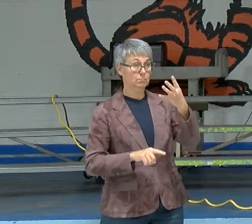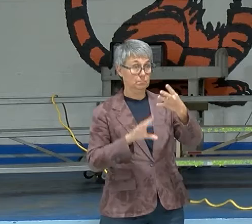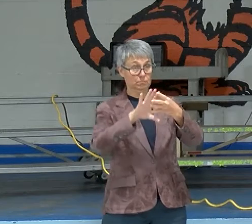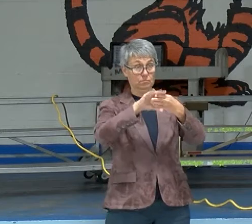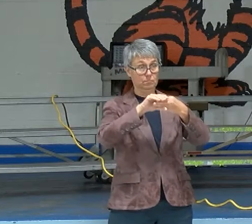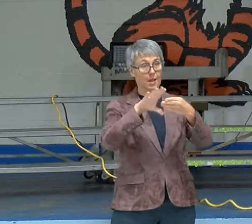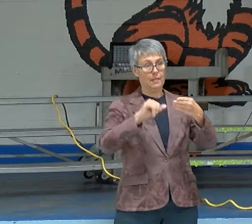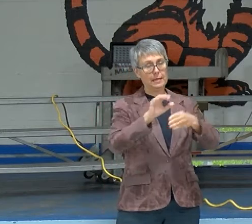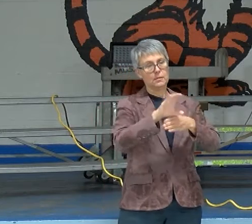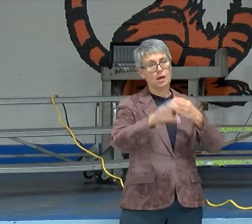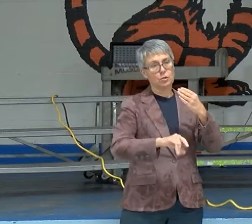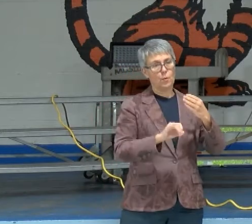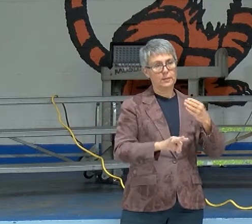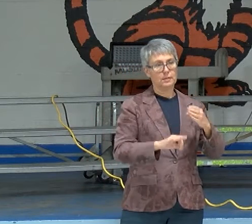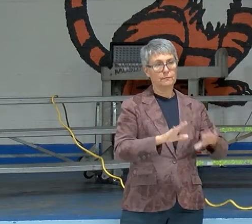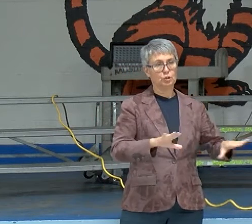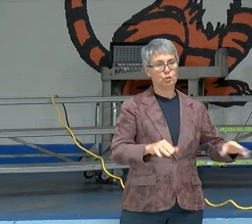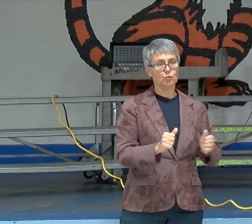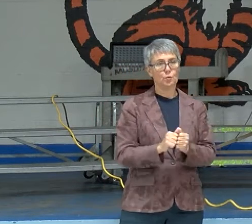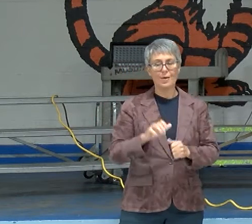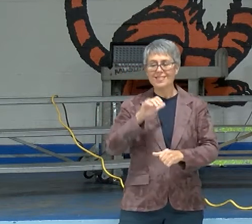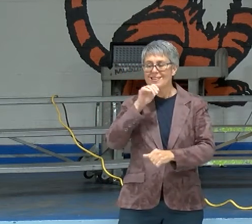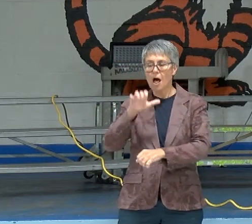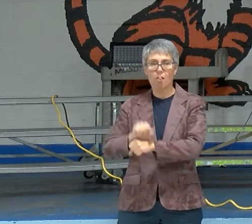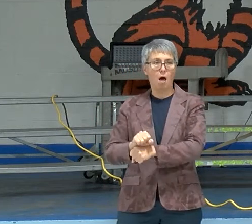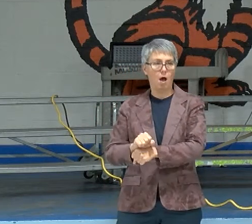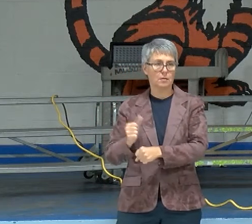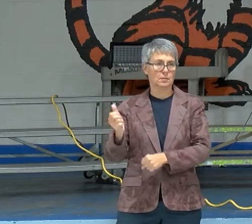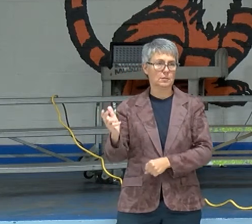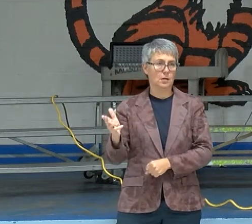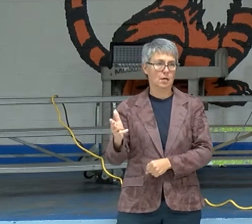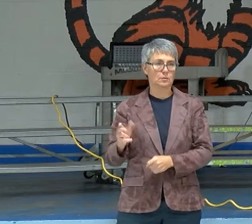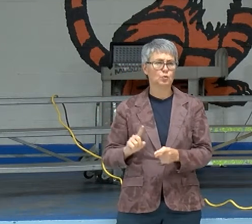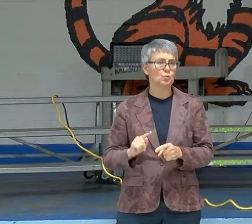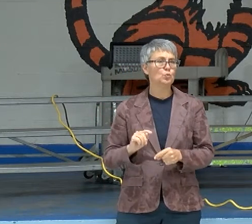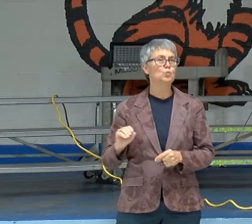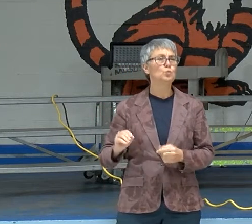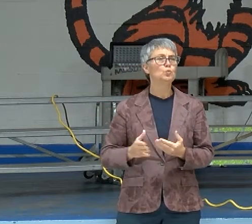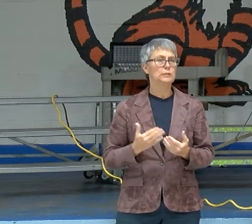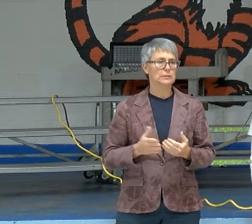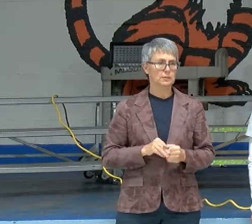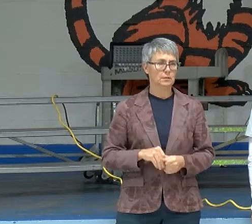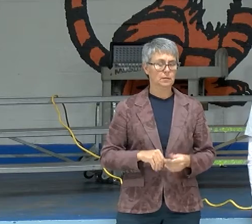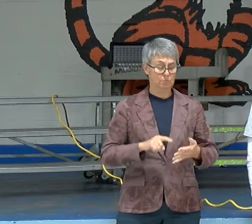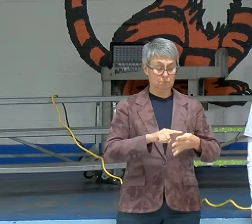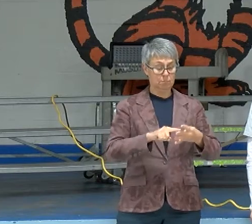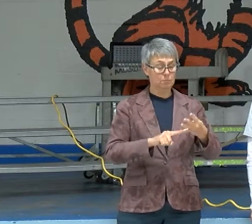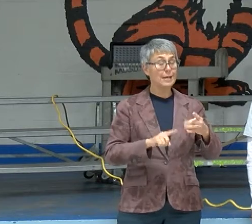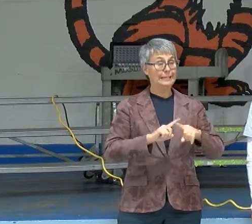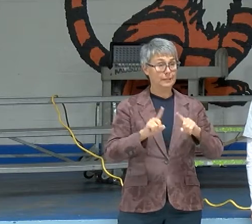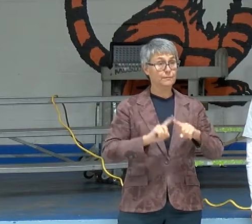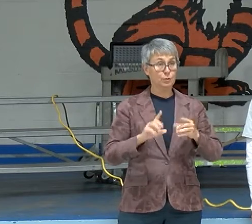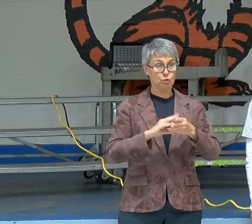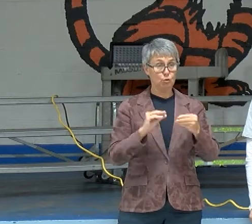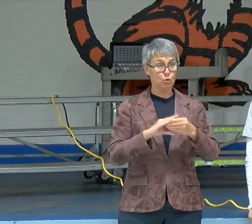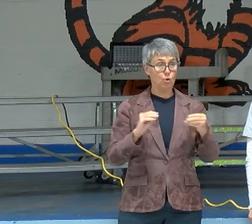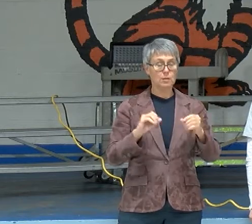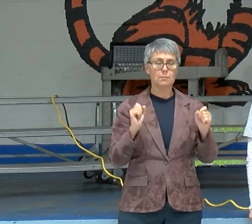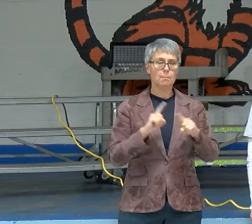when young people get their hands on unsecured guns. And no story is quite the same, but they're all tragic, and all